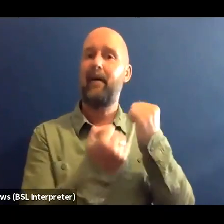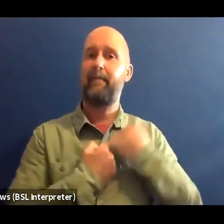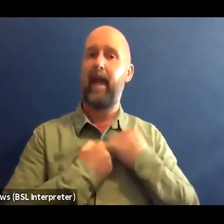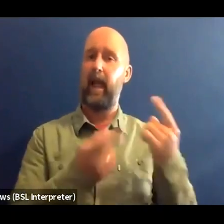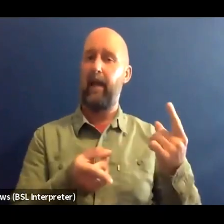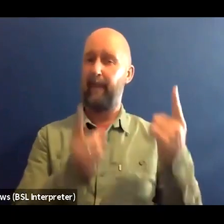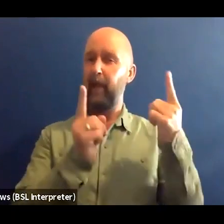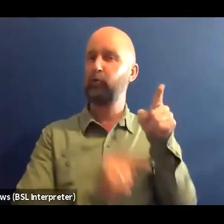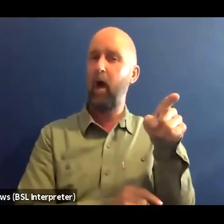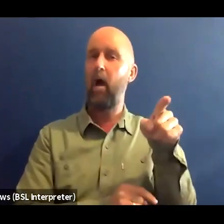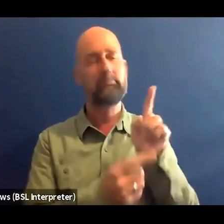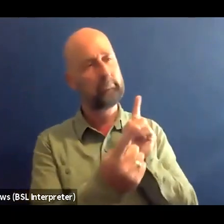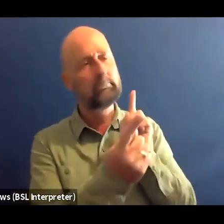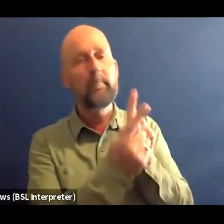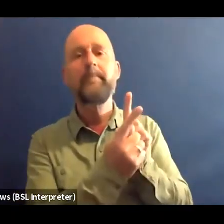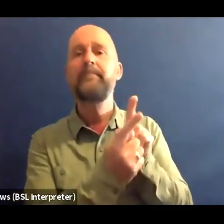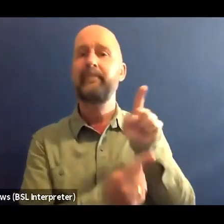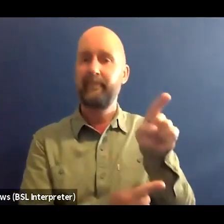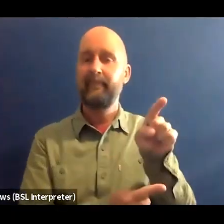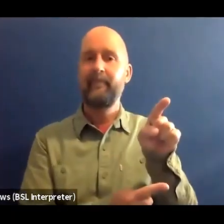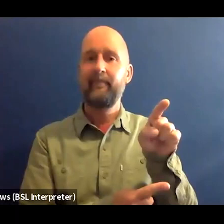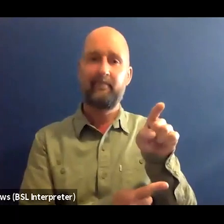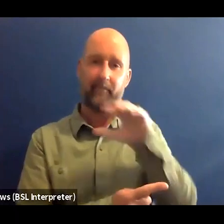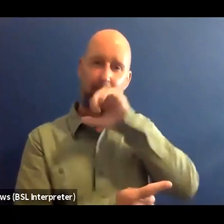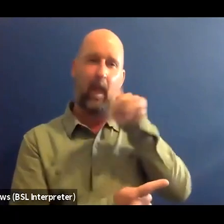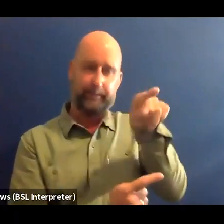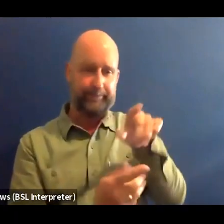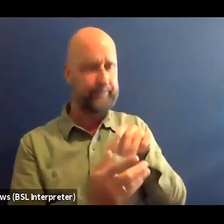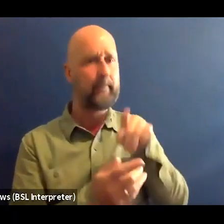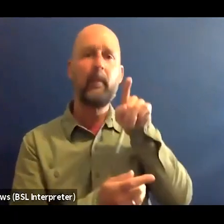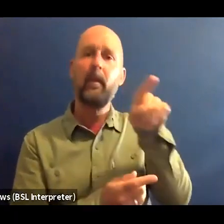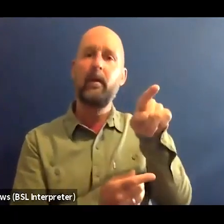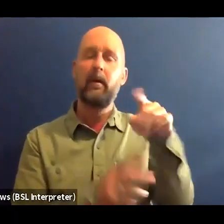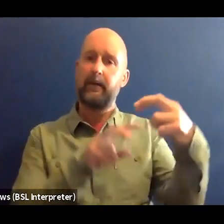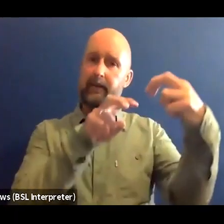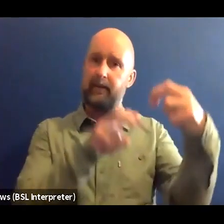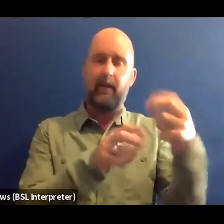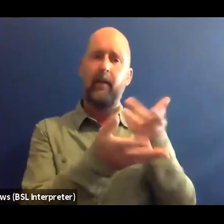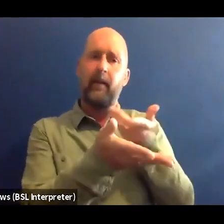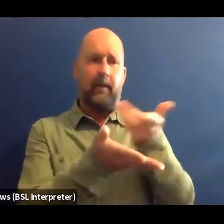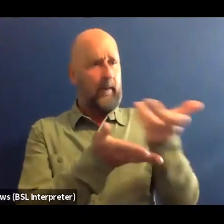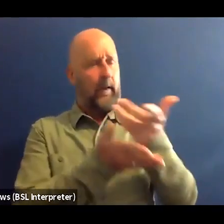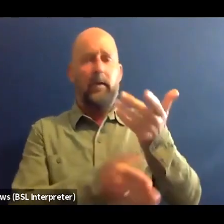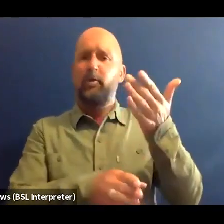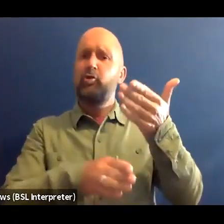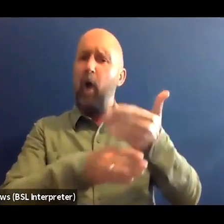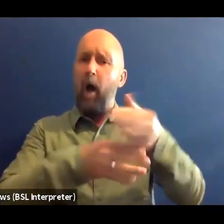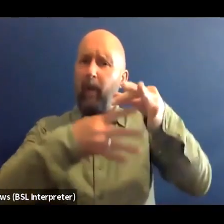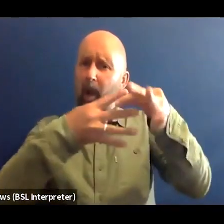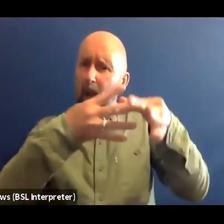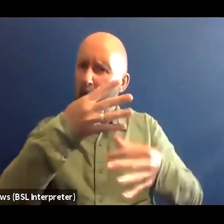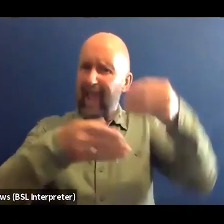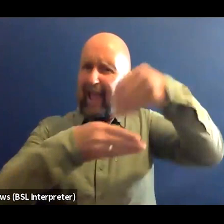and who was going to be my manager in that placement, and we had a kind of discussion about what the job was going to be, what the role was going to be,